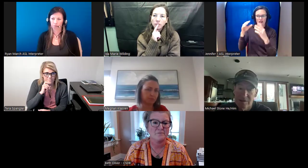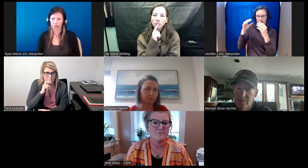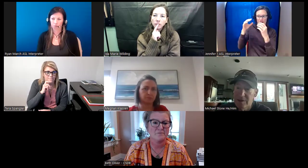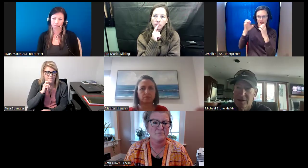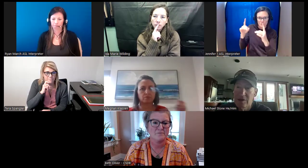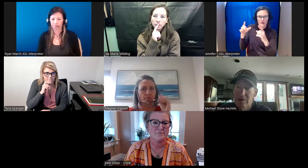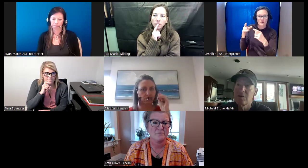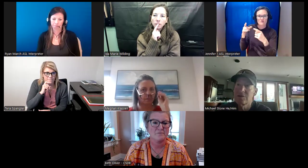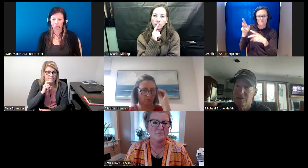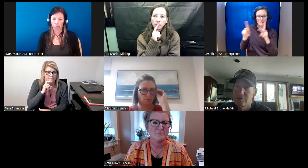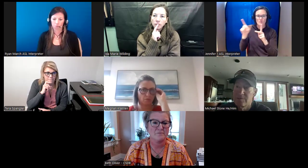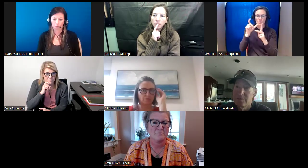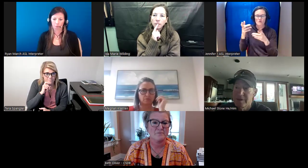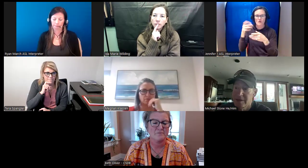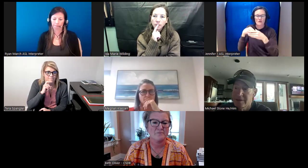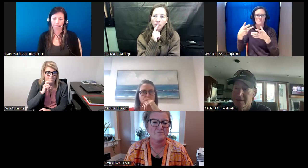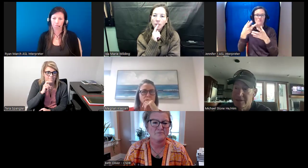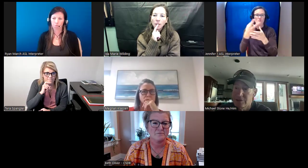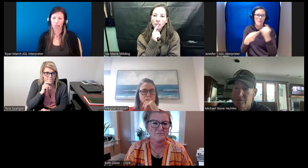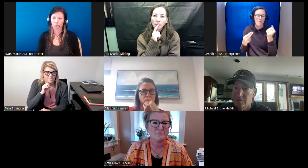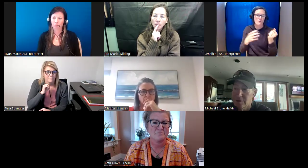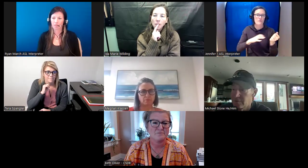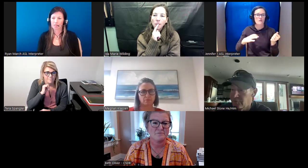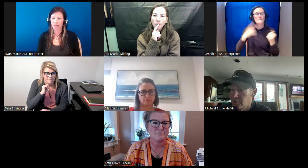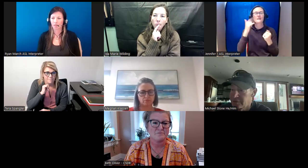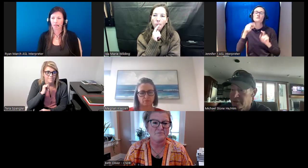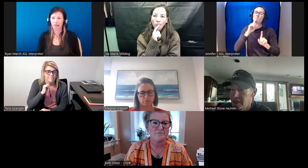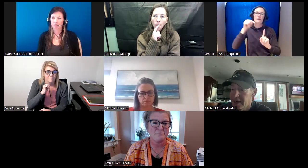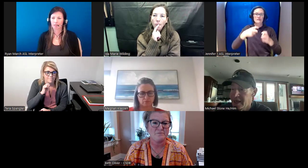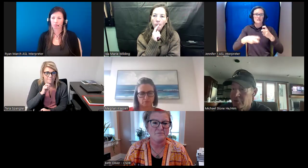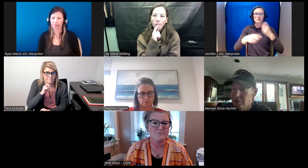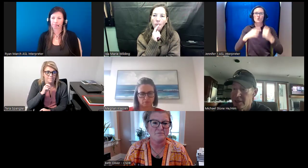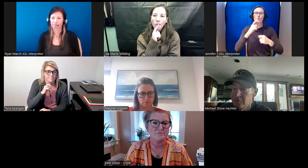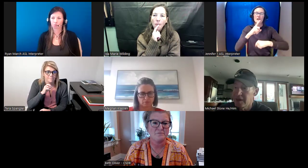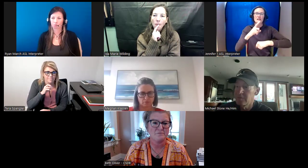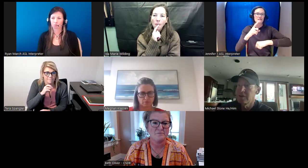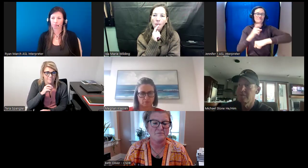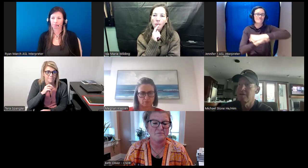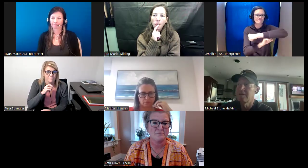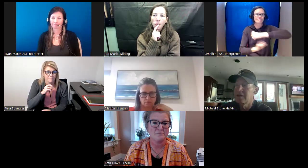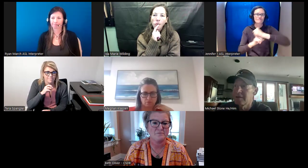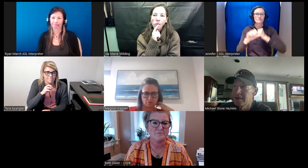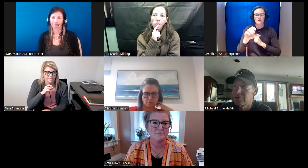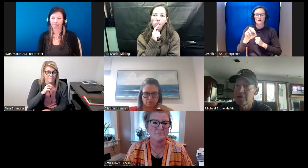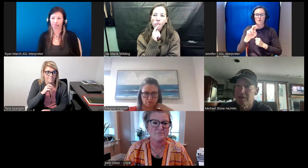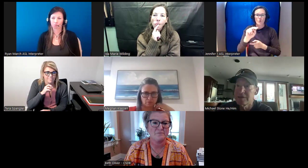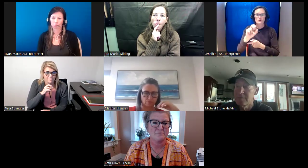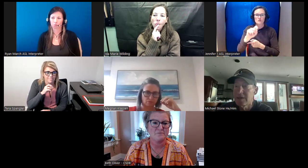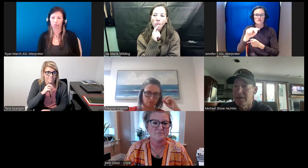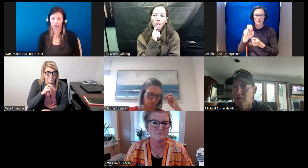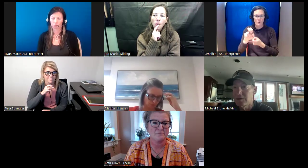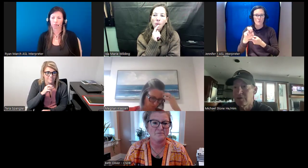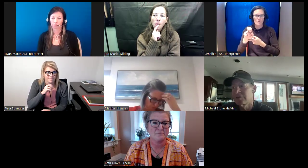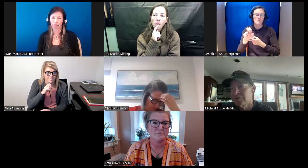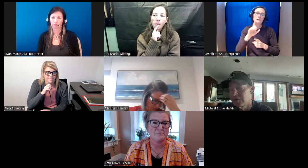to be a cornerstone issue for us, and how creative and clearly this